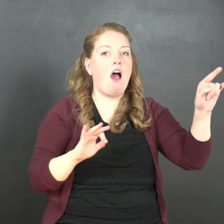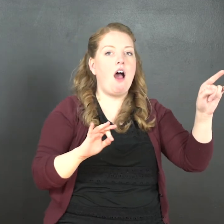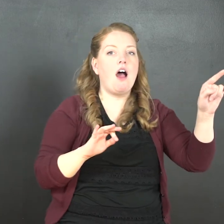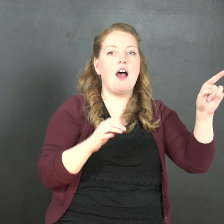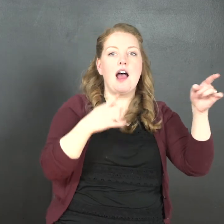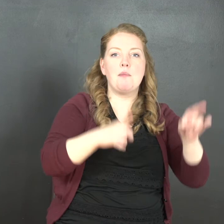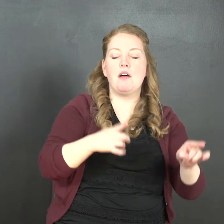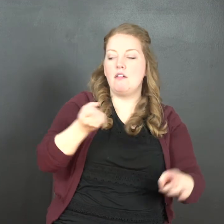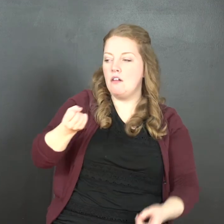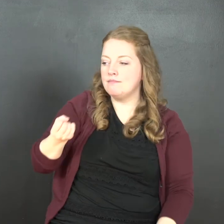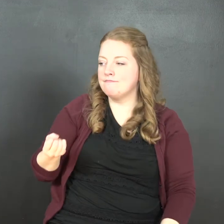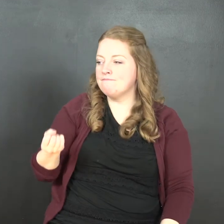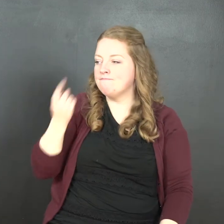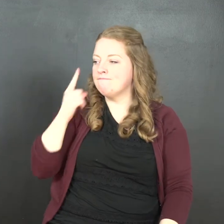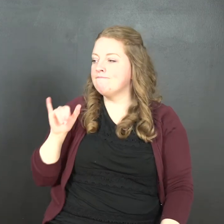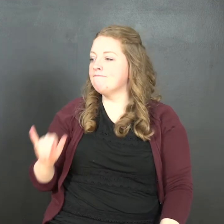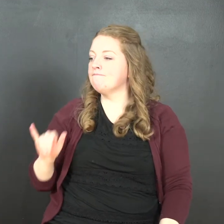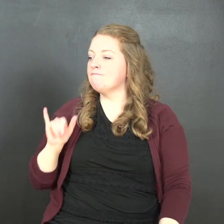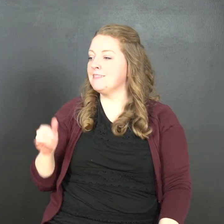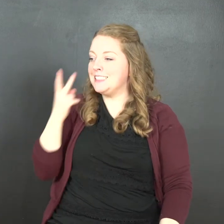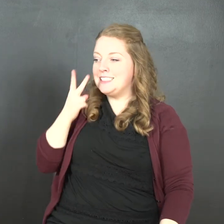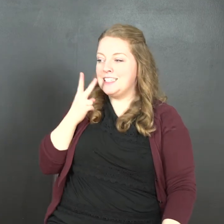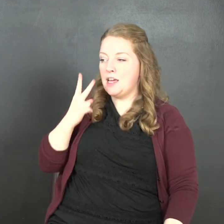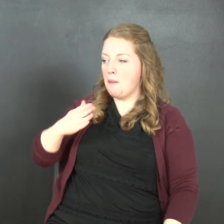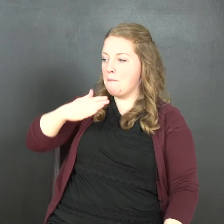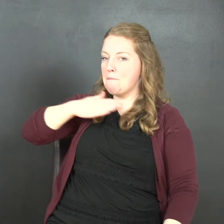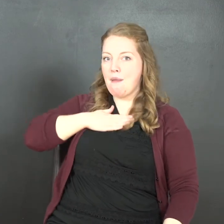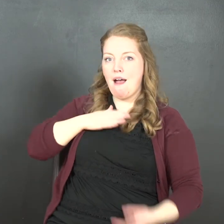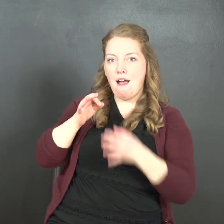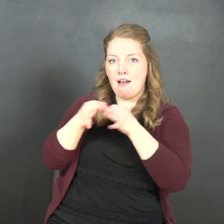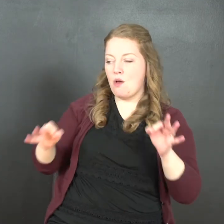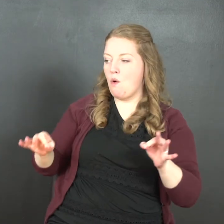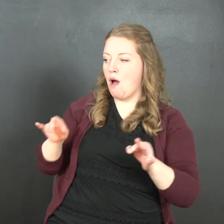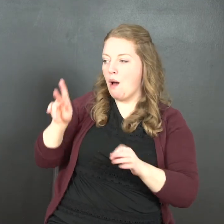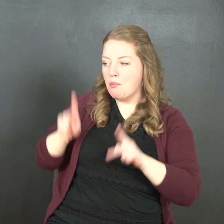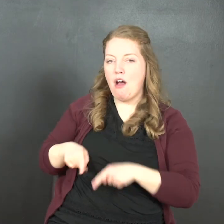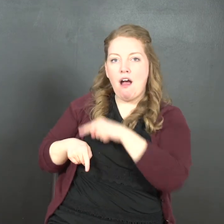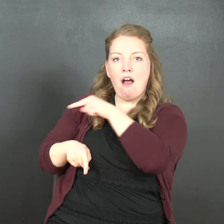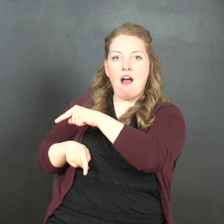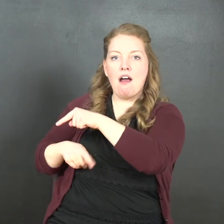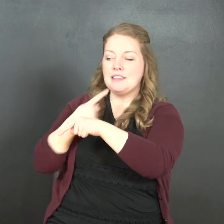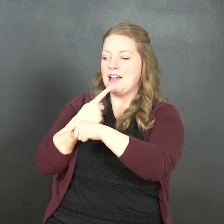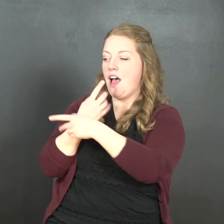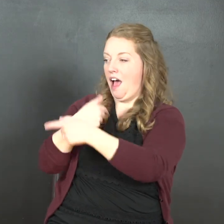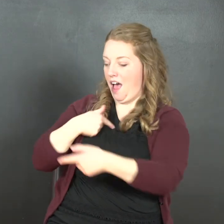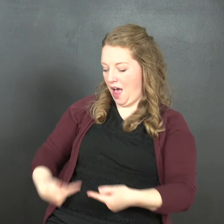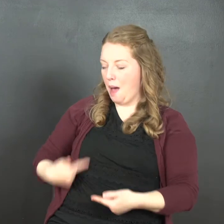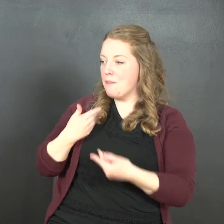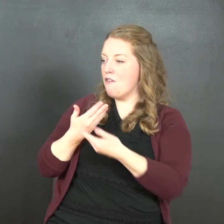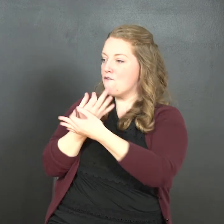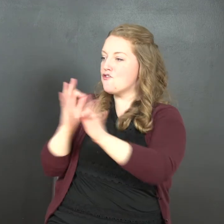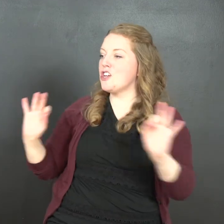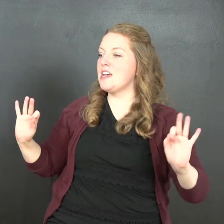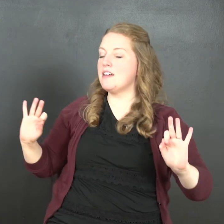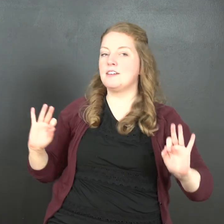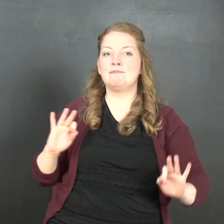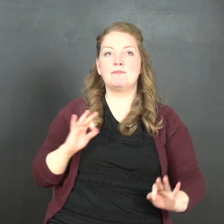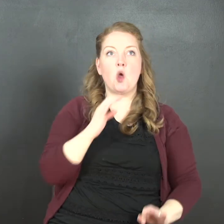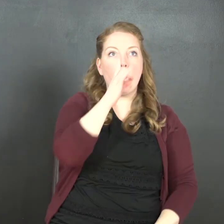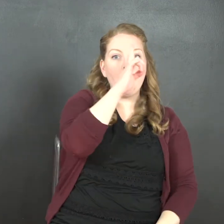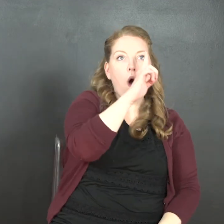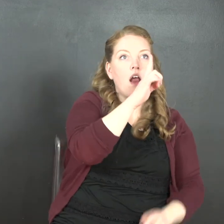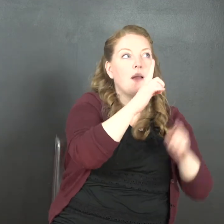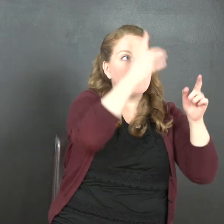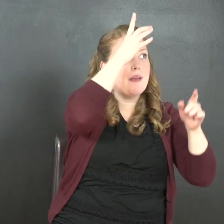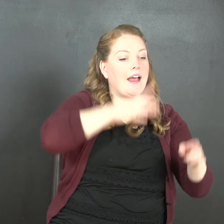other, like a flood, leaving from those barracks just because they had heard these words: you are free. You are free. You